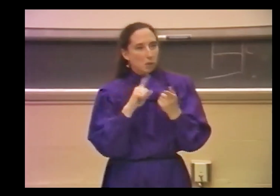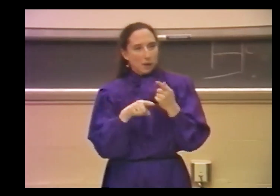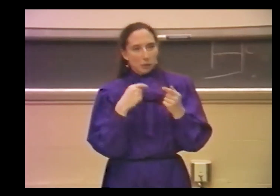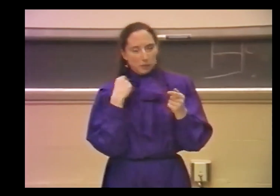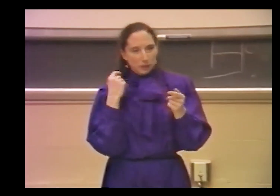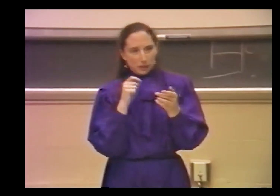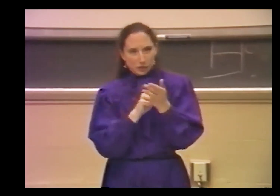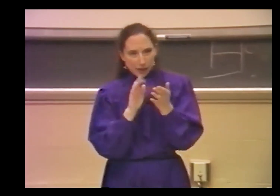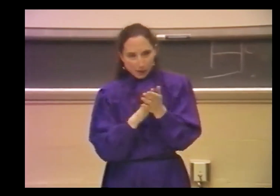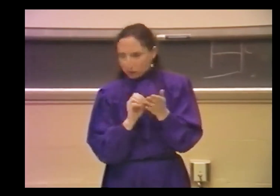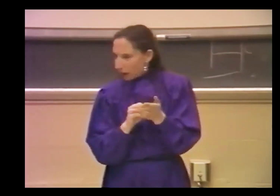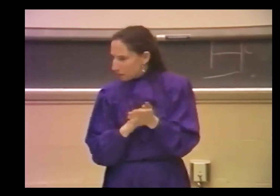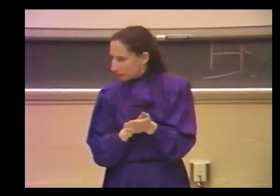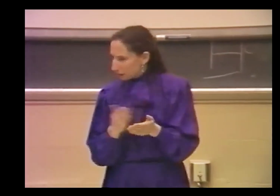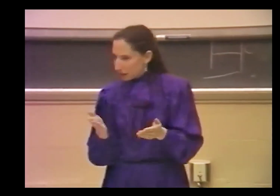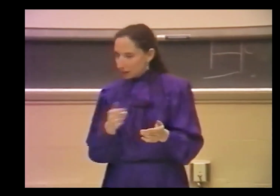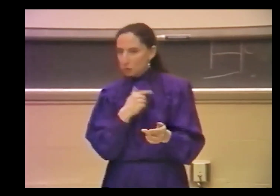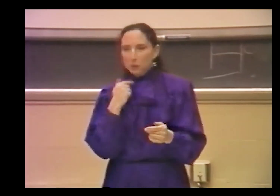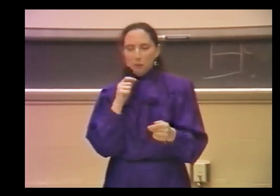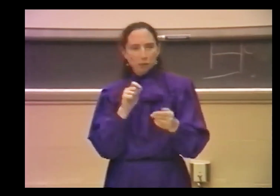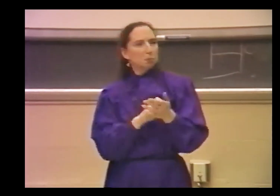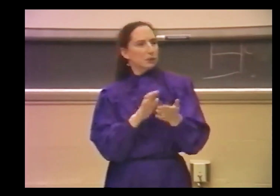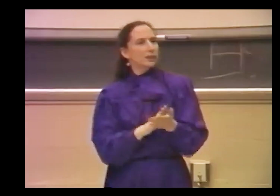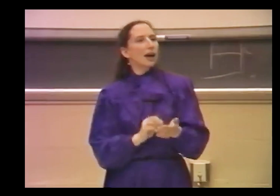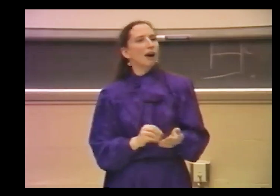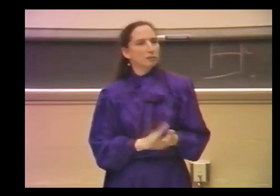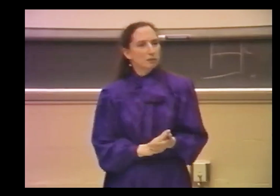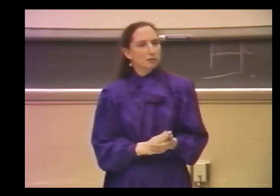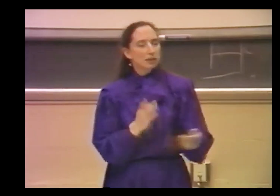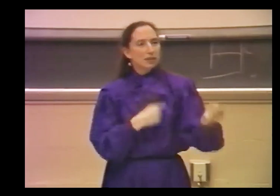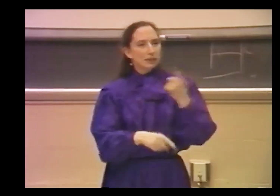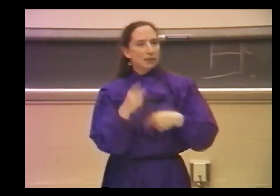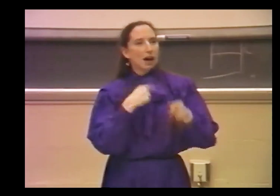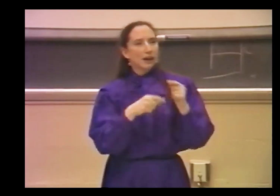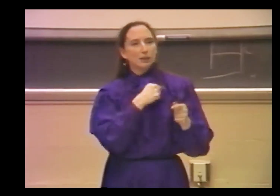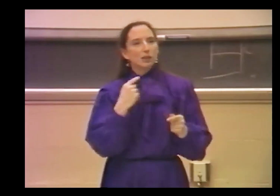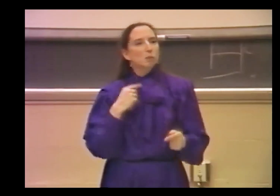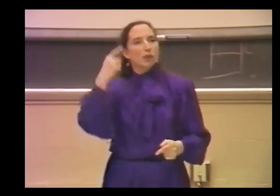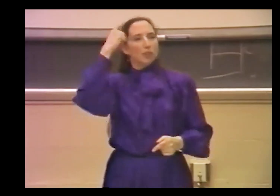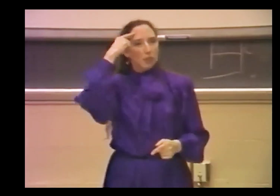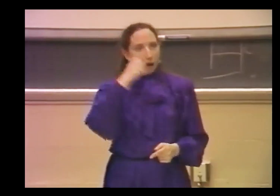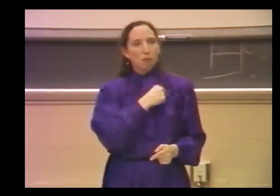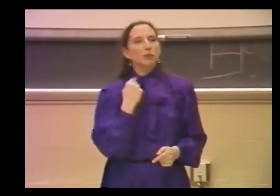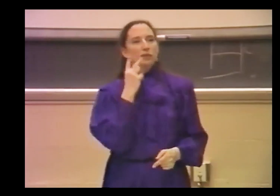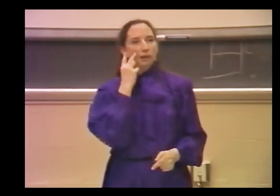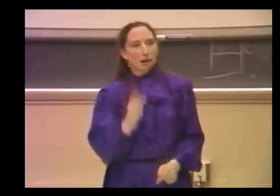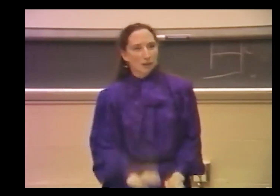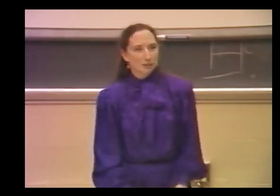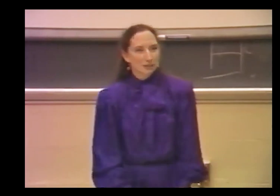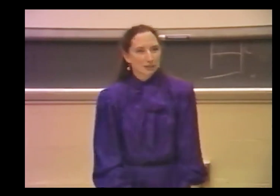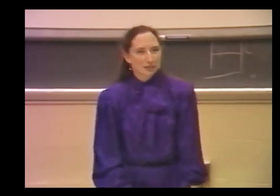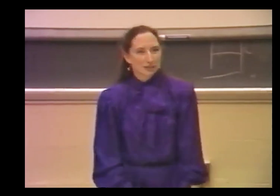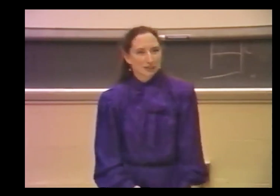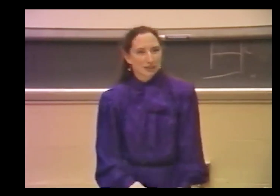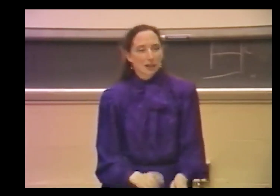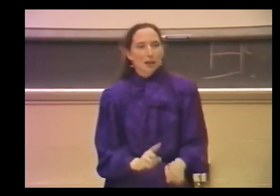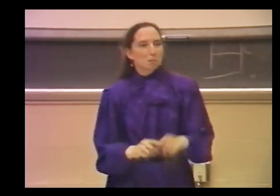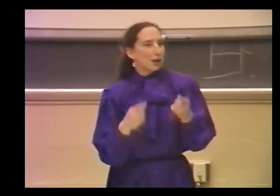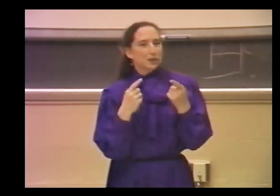when we were transcribing things, we would put down signs we thought we saw. But it